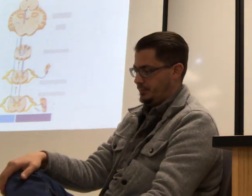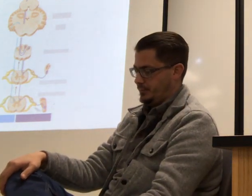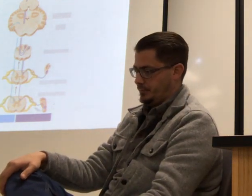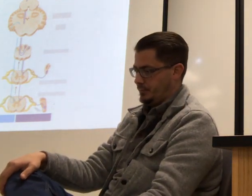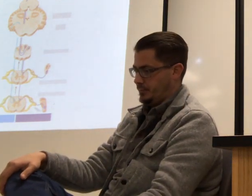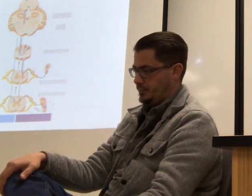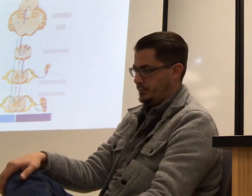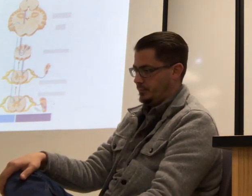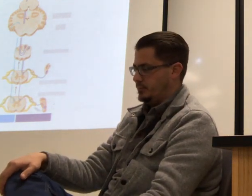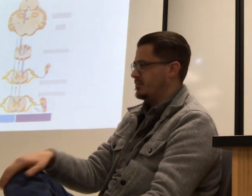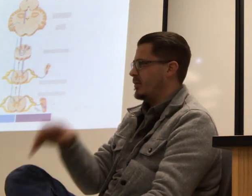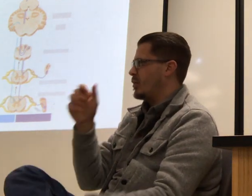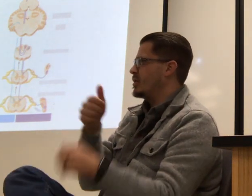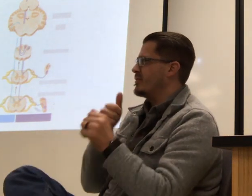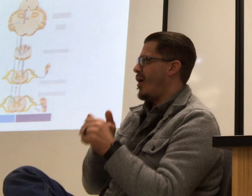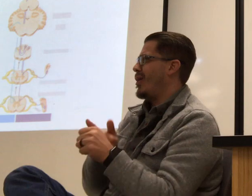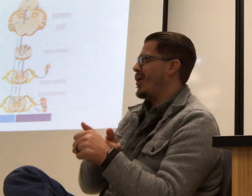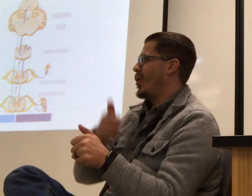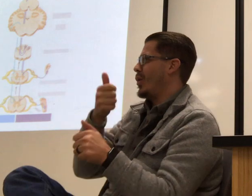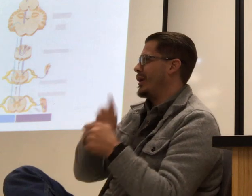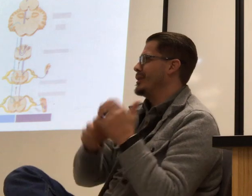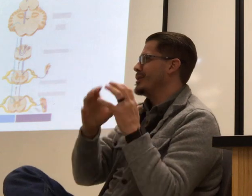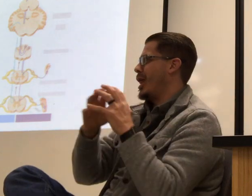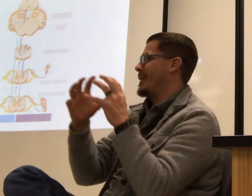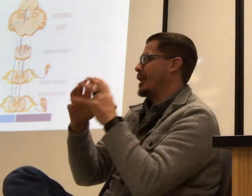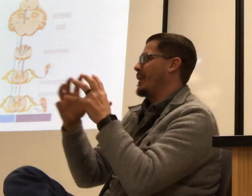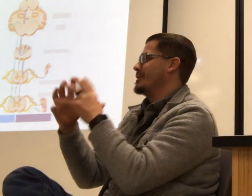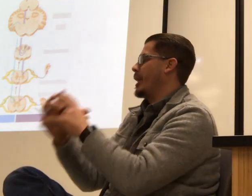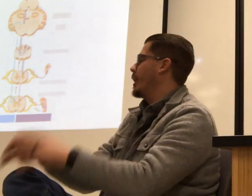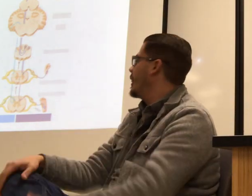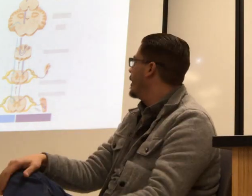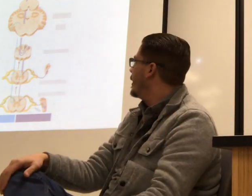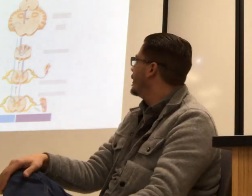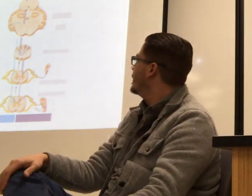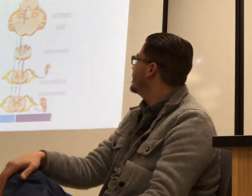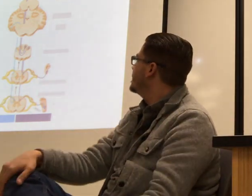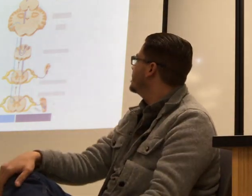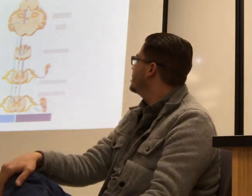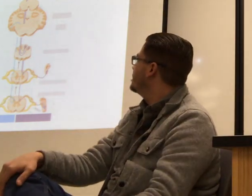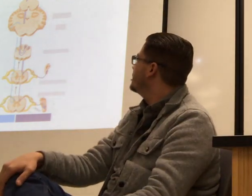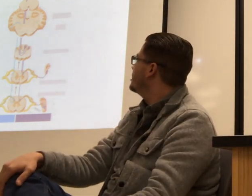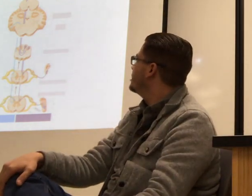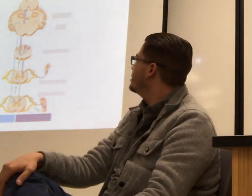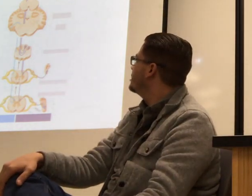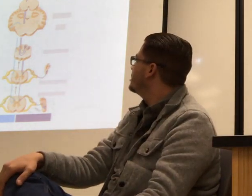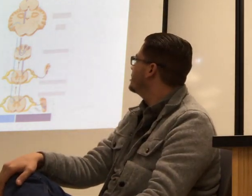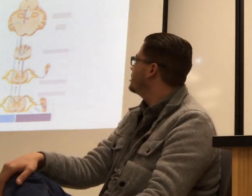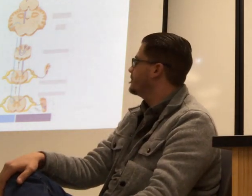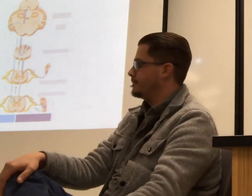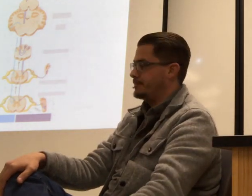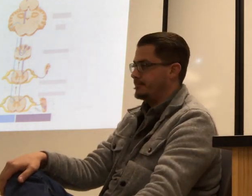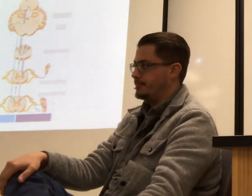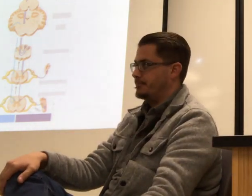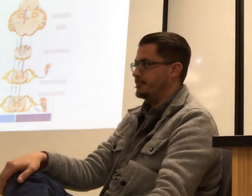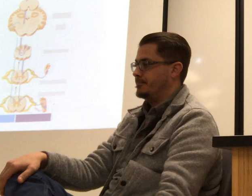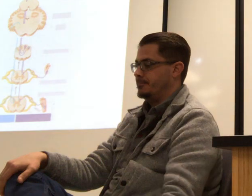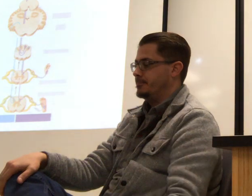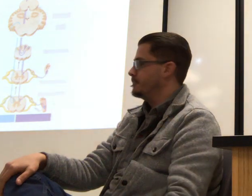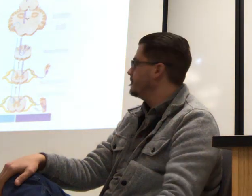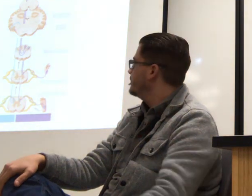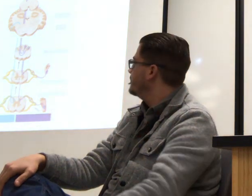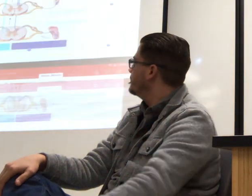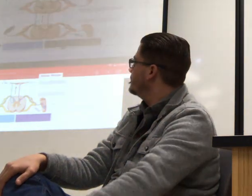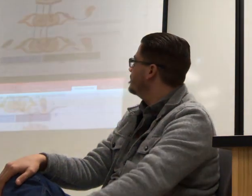You just follow it cell by cell. That's kind of my approach here. He's presenting it. So I'm going to use this my iPad here. And I'm going to zoom